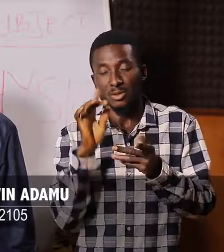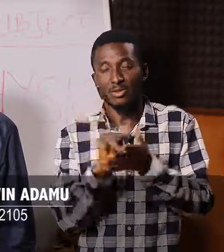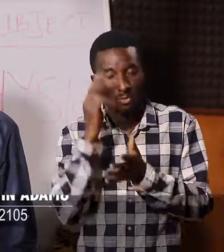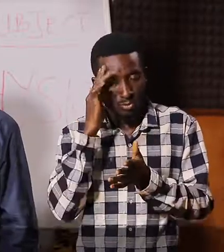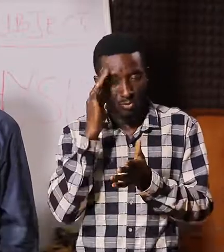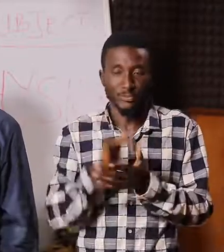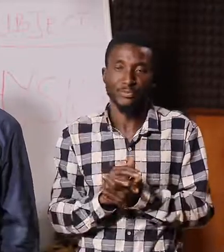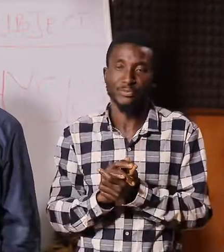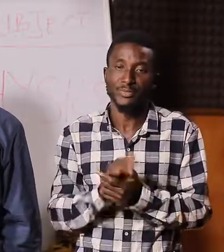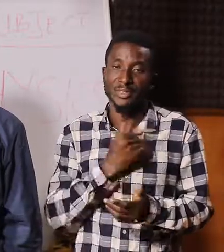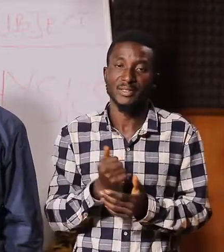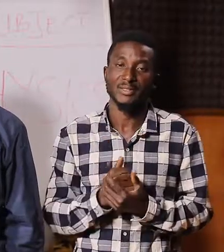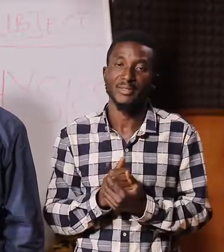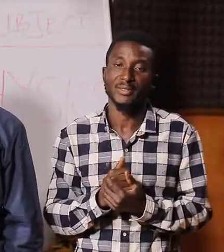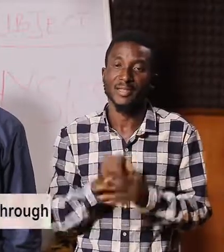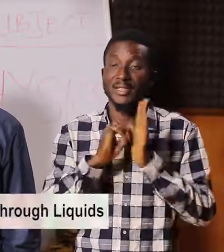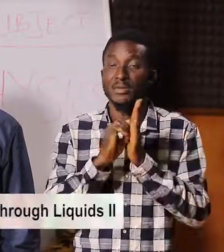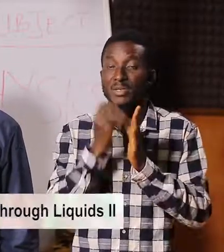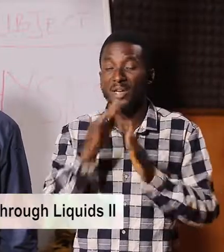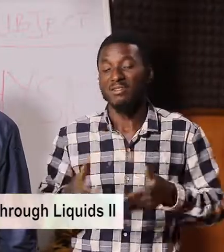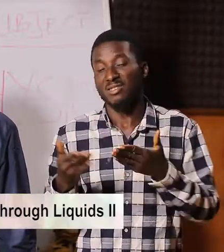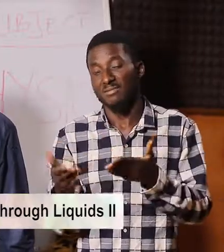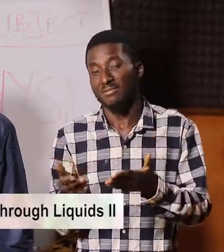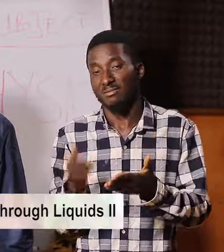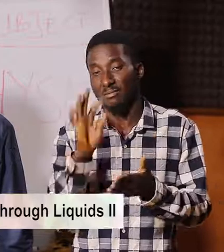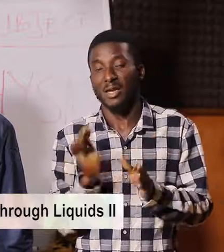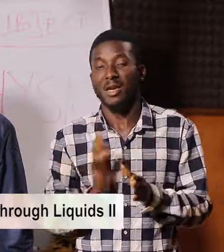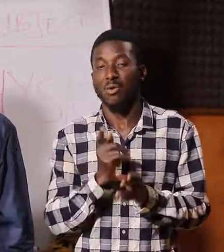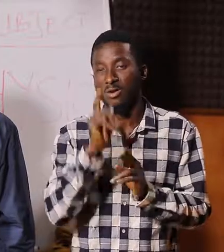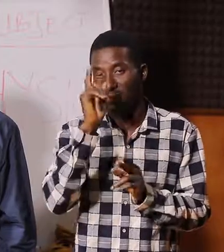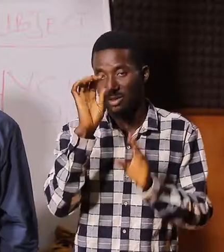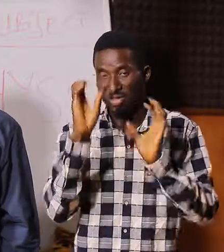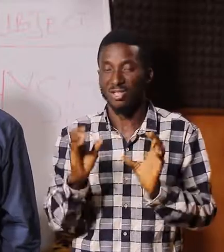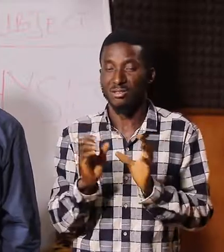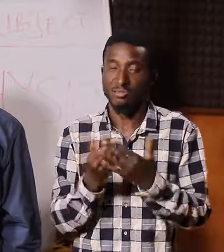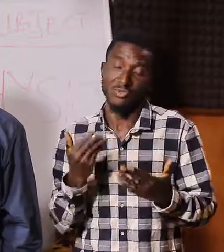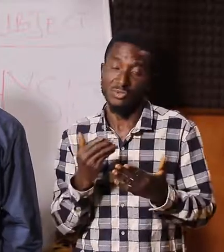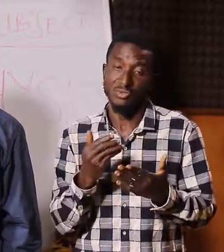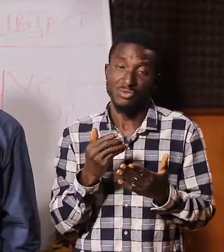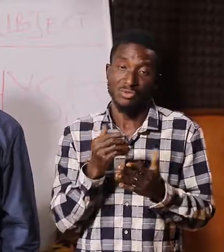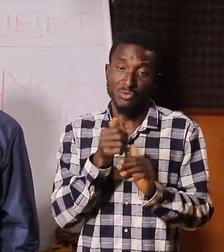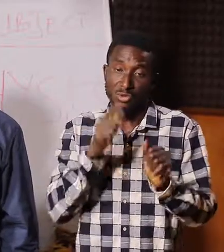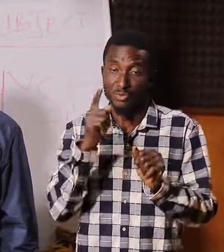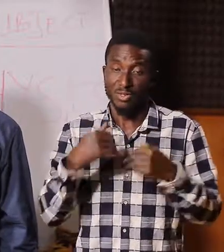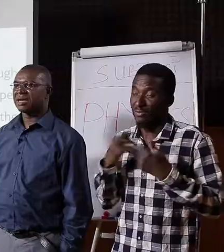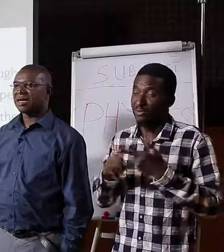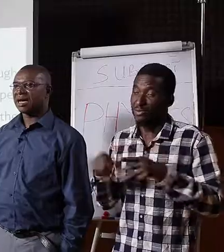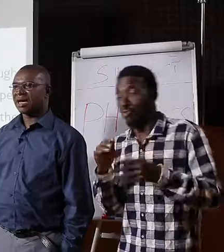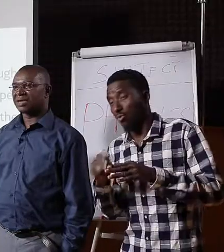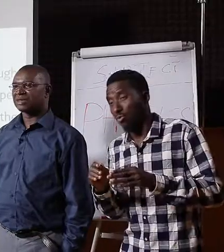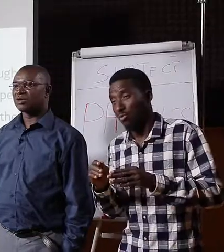giving. And examples have been given by my colleague Buki Hassan, which I expect you to go over